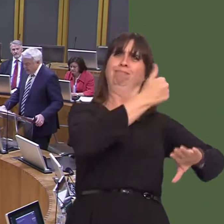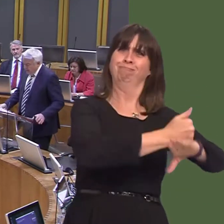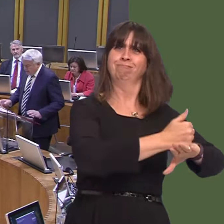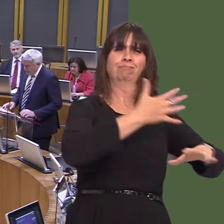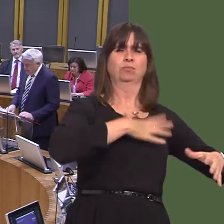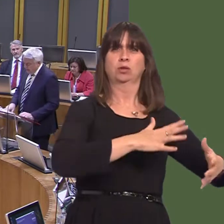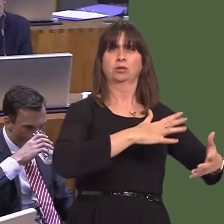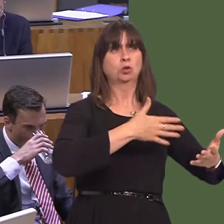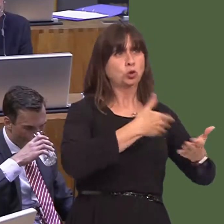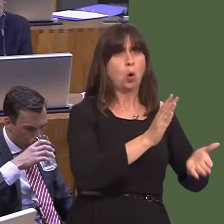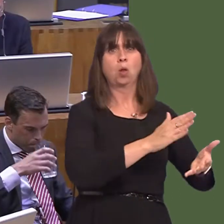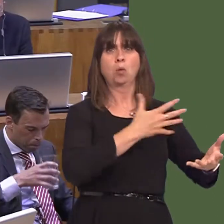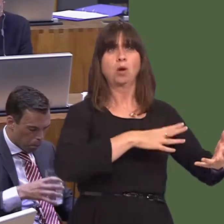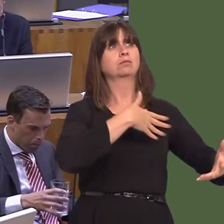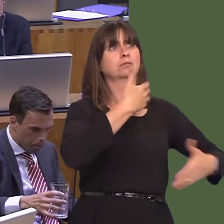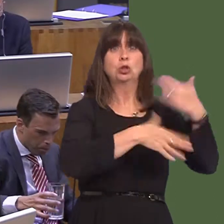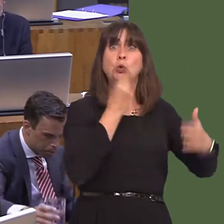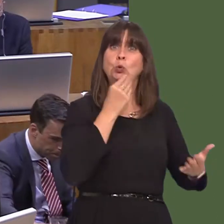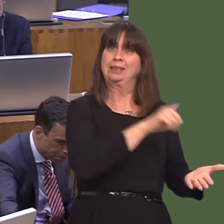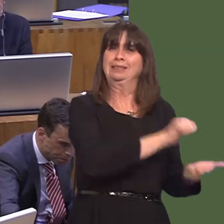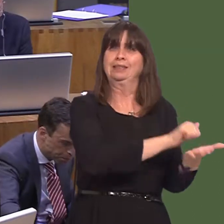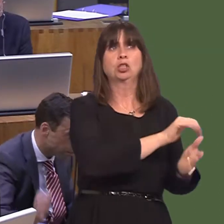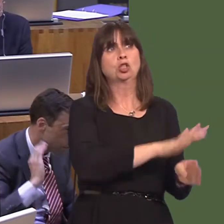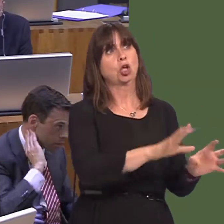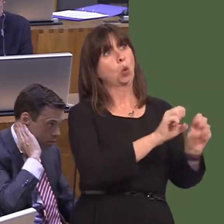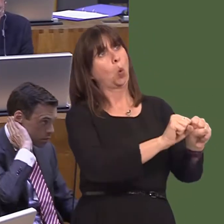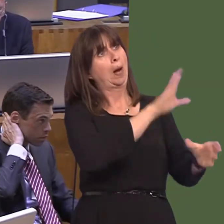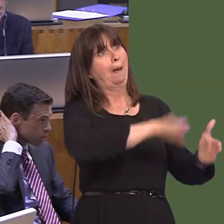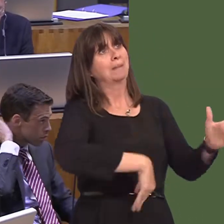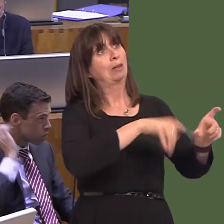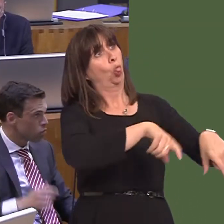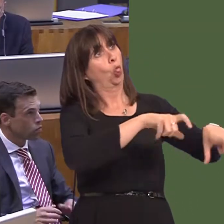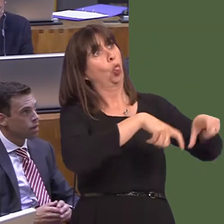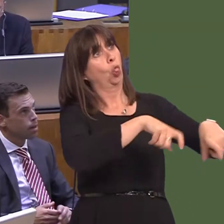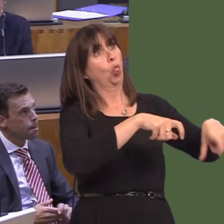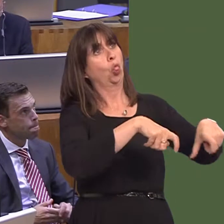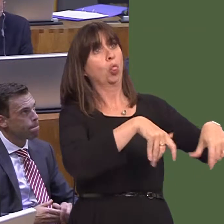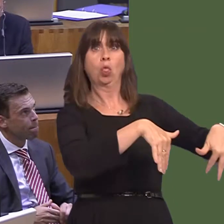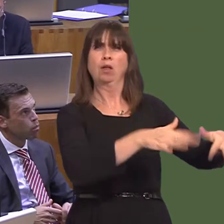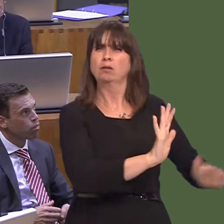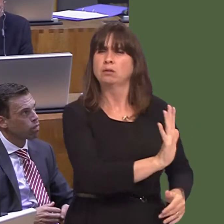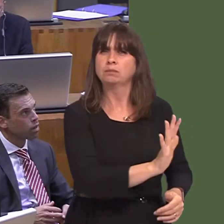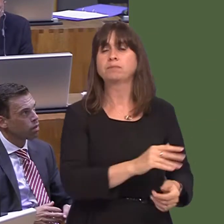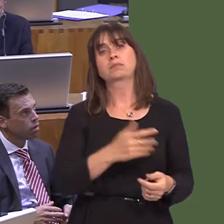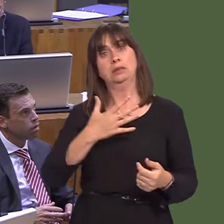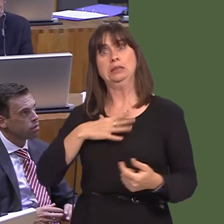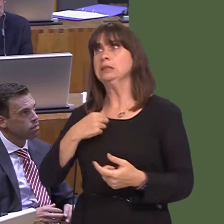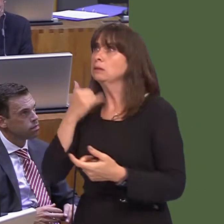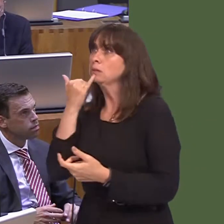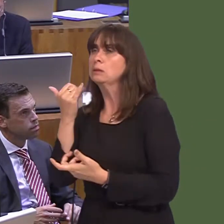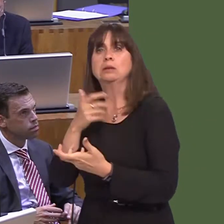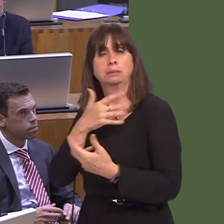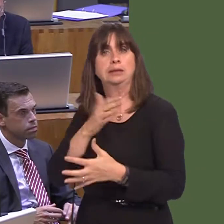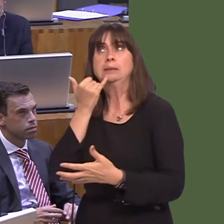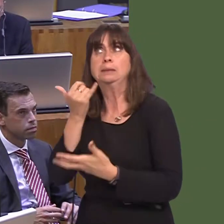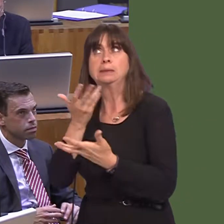to see being solved and the land being used. So there are two things: looking at the opportunities for the site itself, and second, to ensure that there